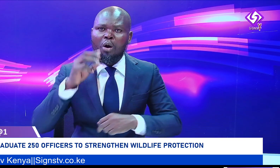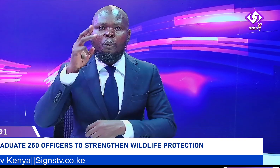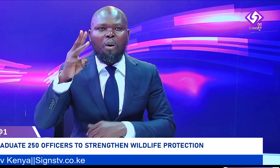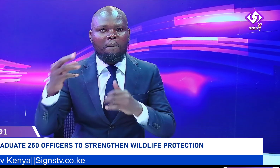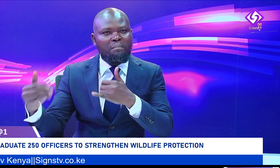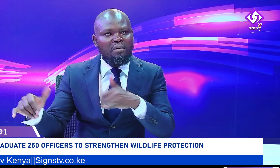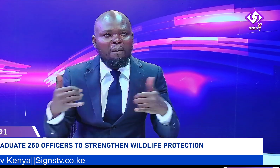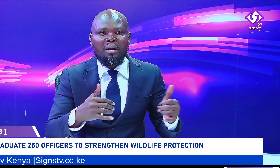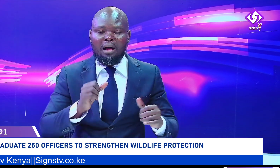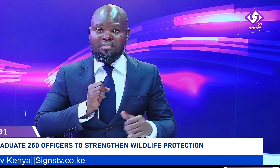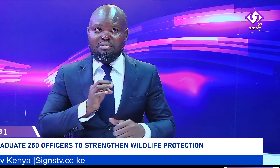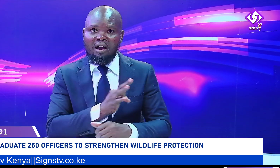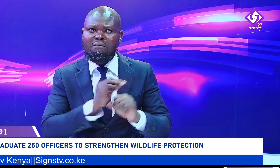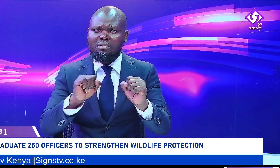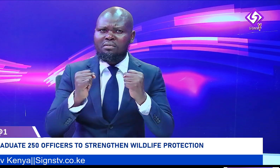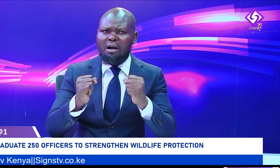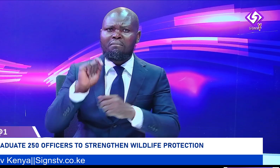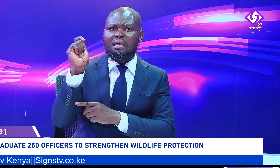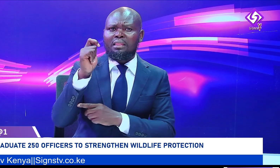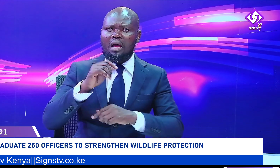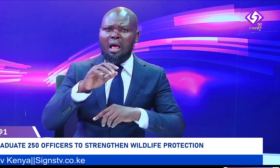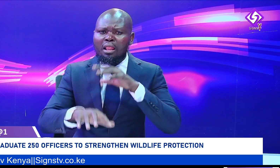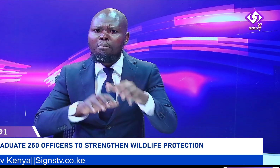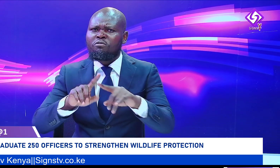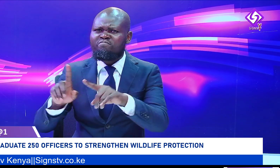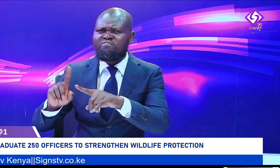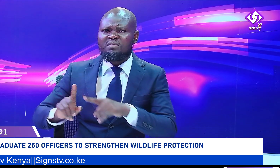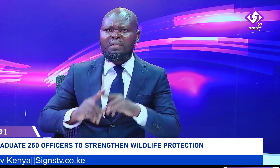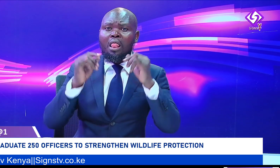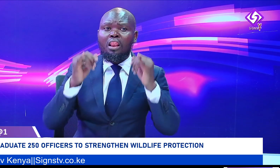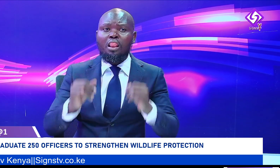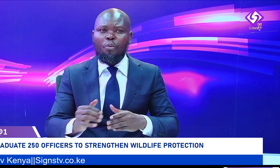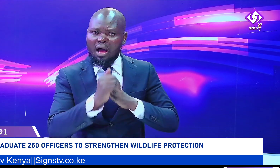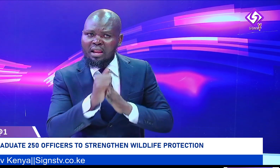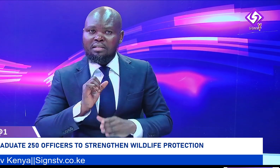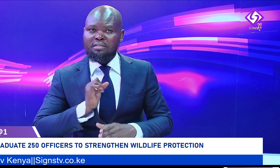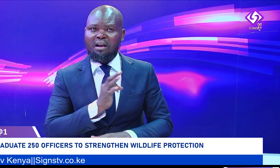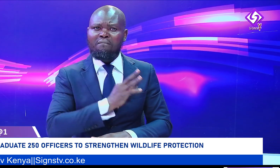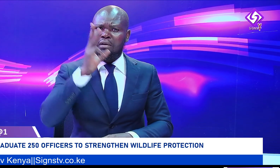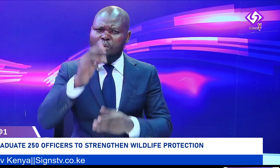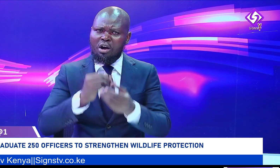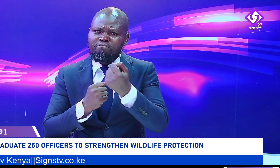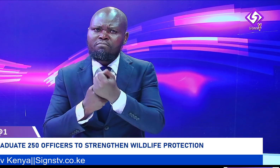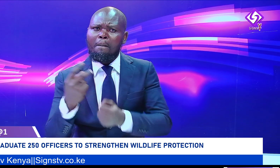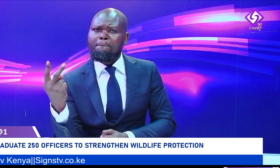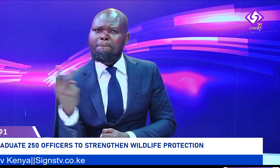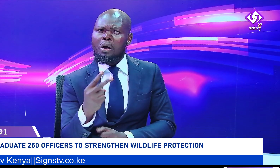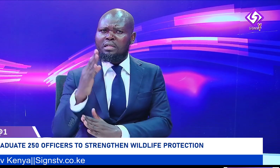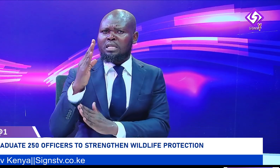highlighted the crucial role the officers will play in safeguarding Kenya's wildlife. He emphasized that the newly qualified